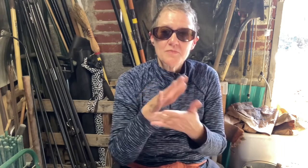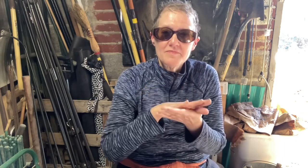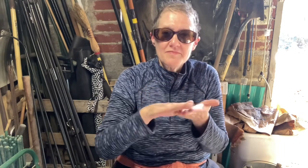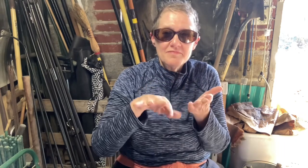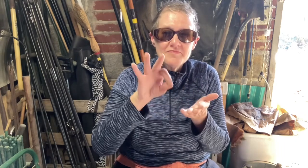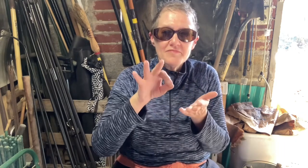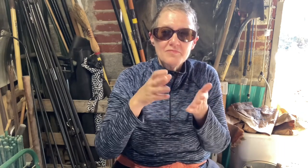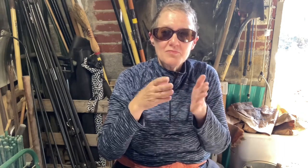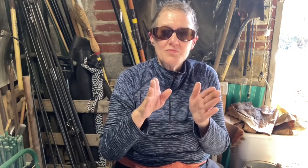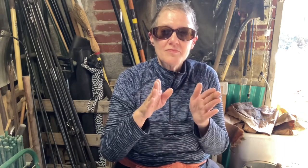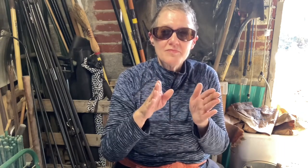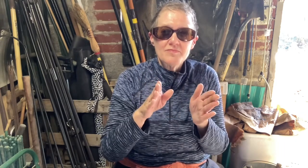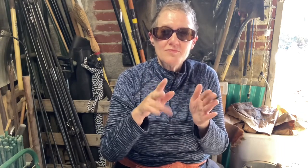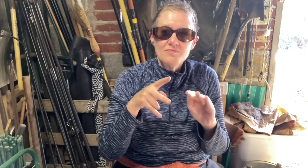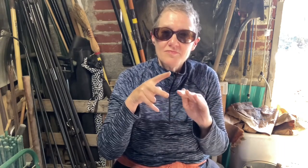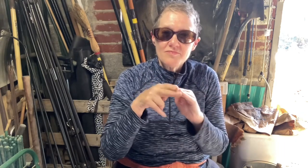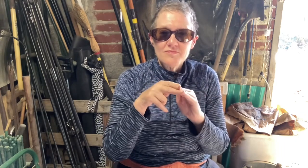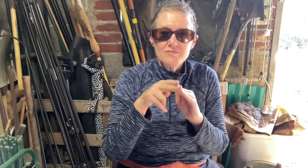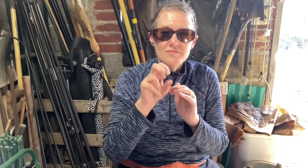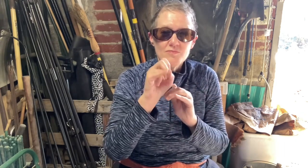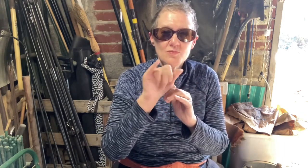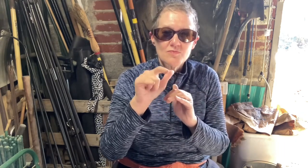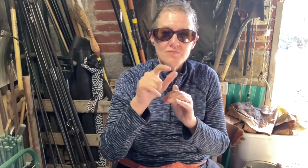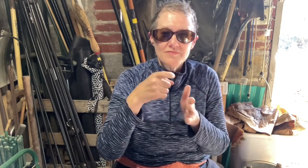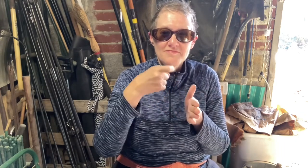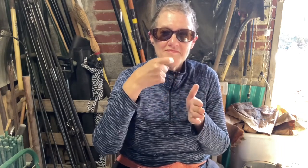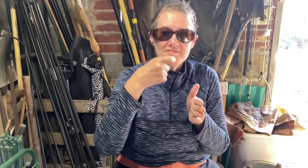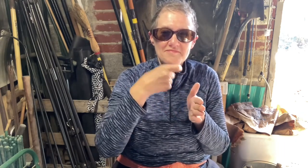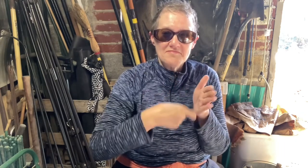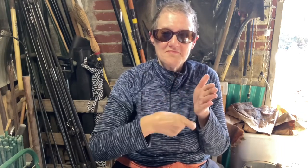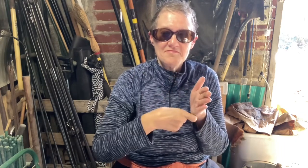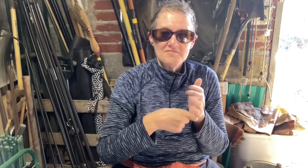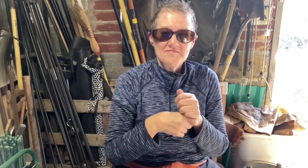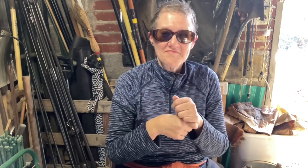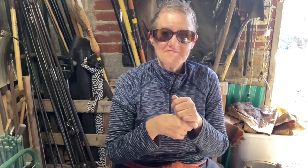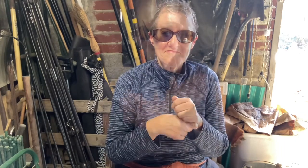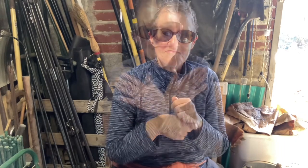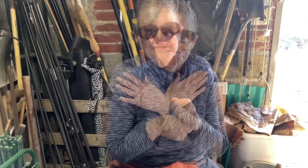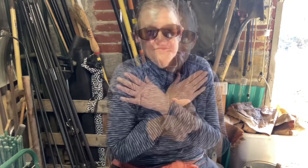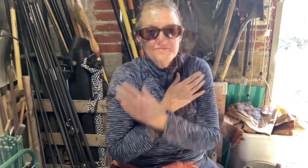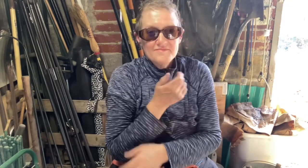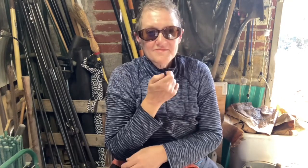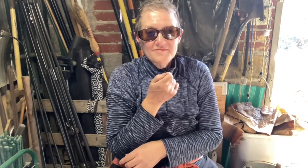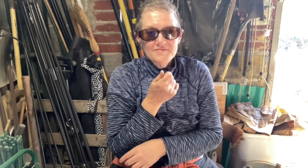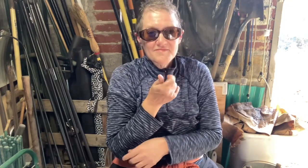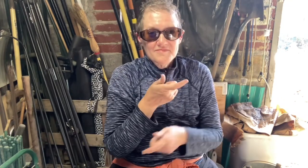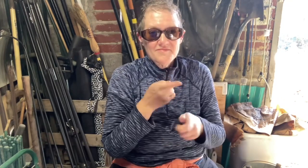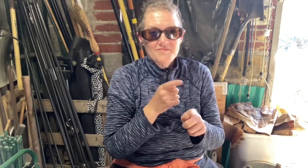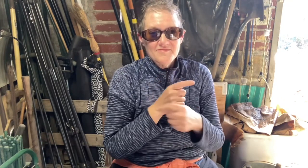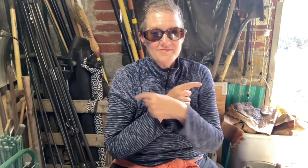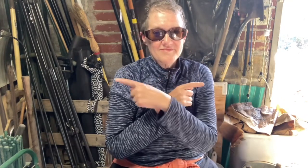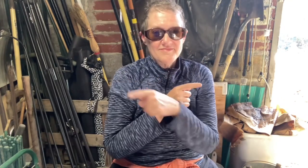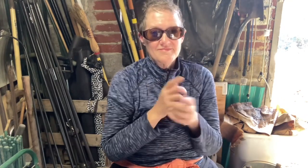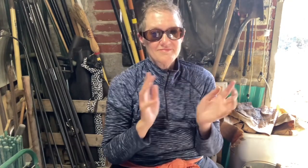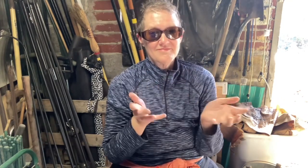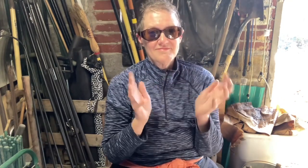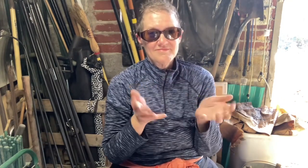it for potting up plants to share on the community shelf, and it'll save